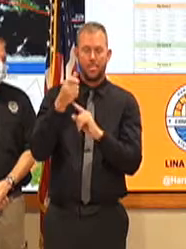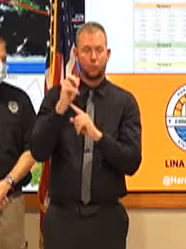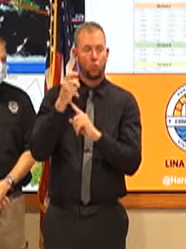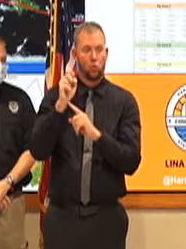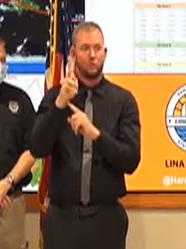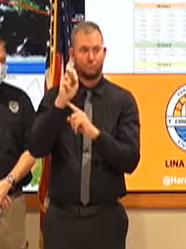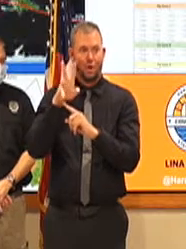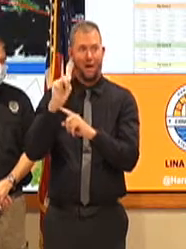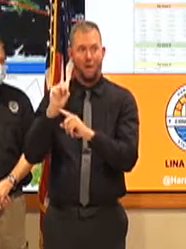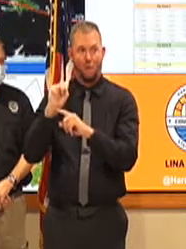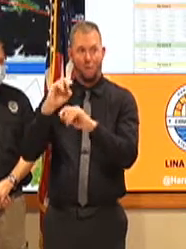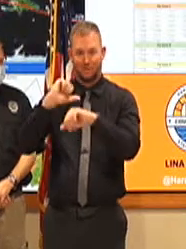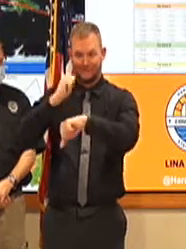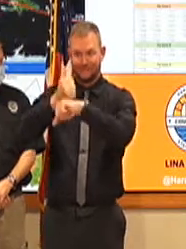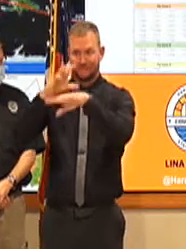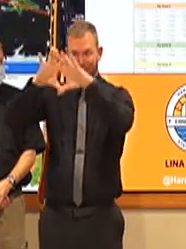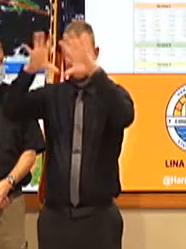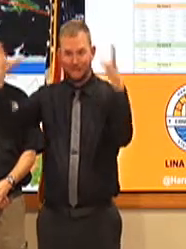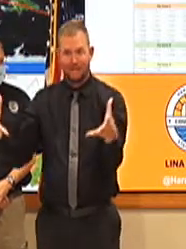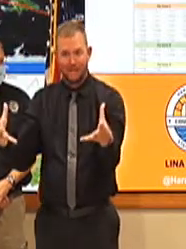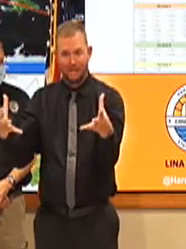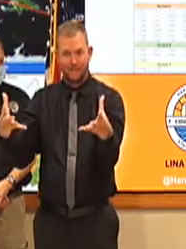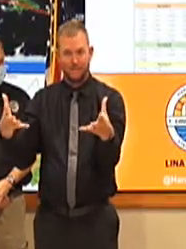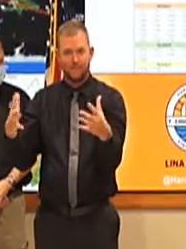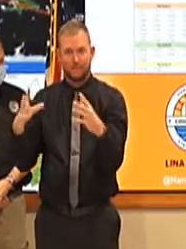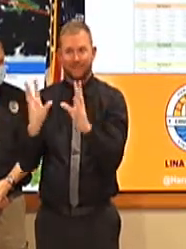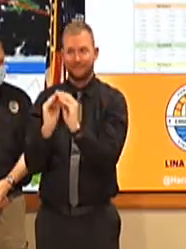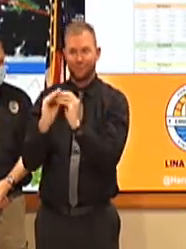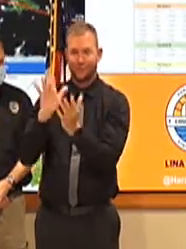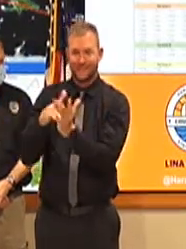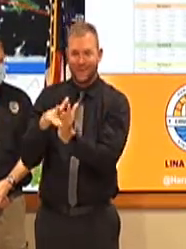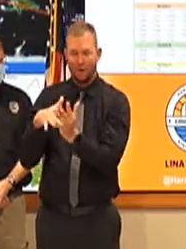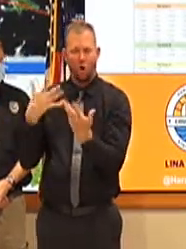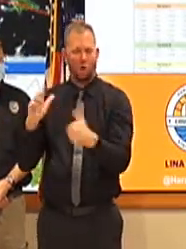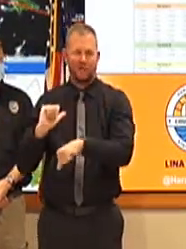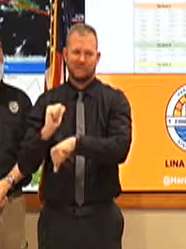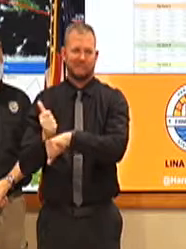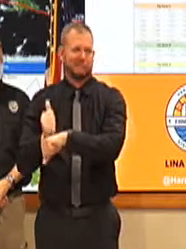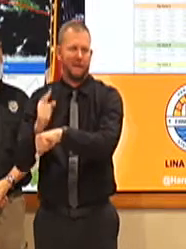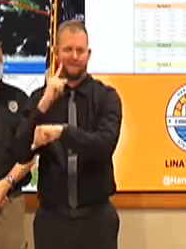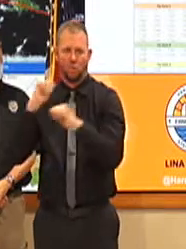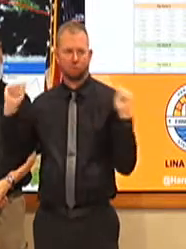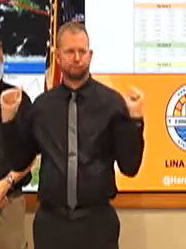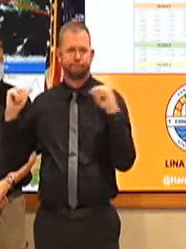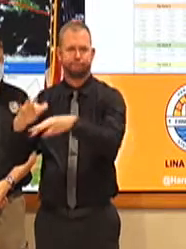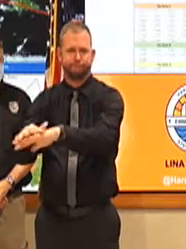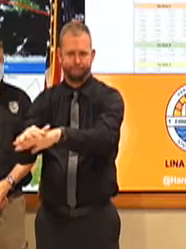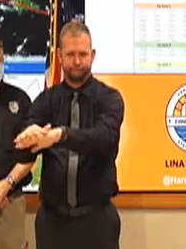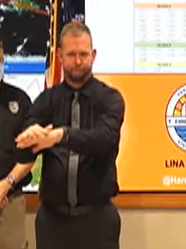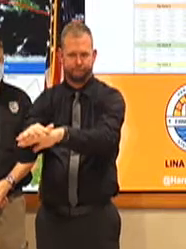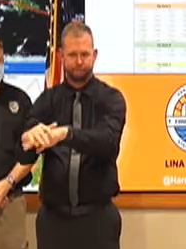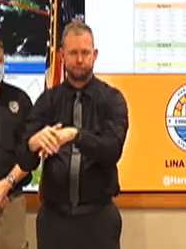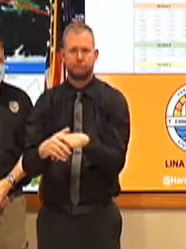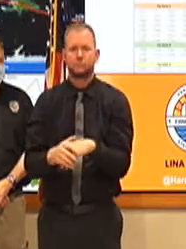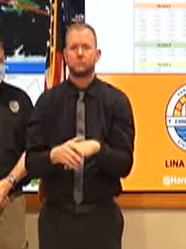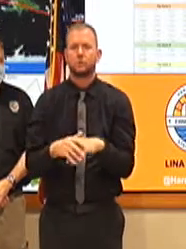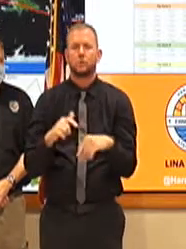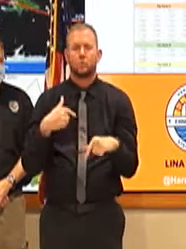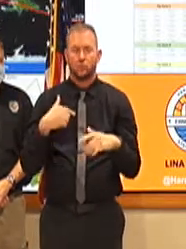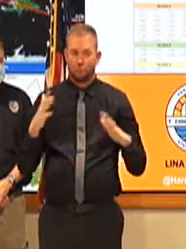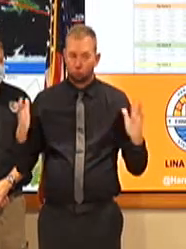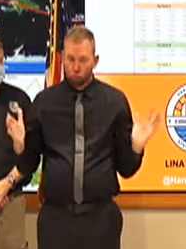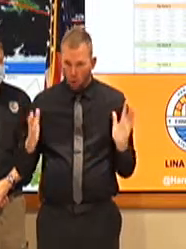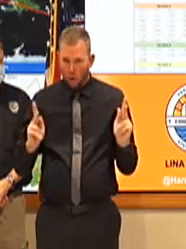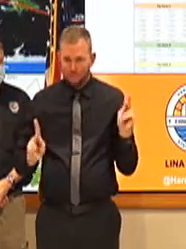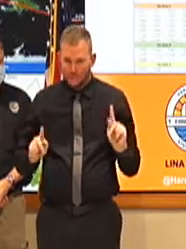what we're calling a sort of like a receiving shelter, so to speak. We encourage people, for example, if they need a shelter, if